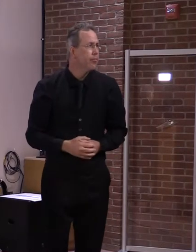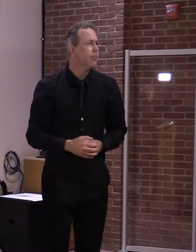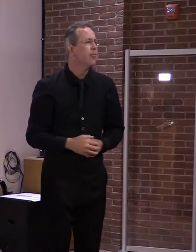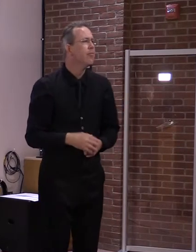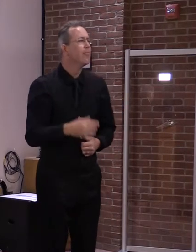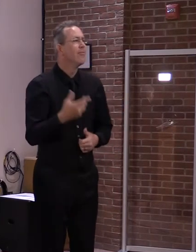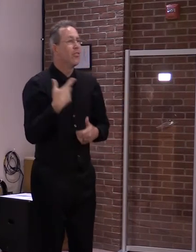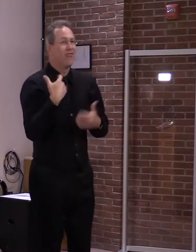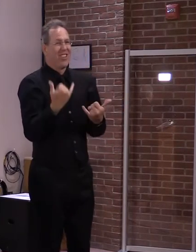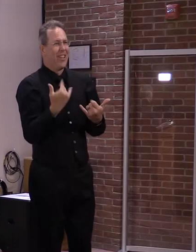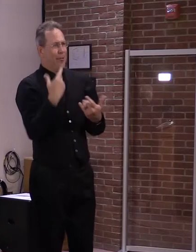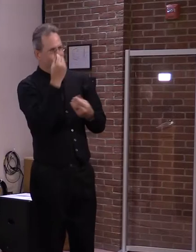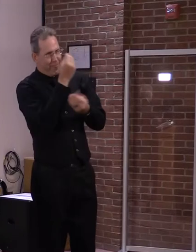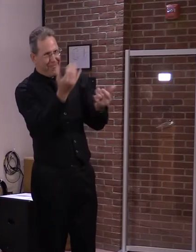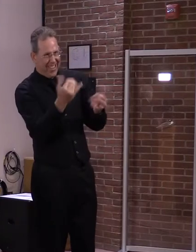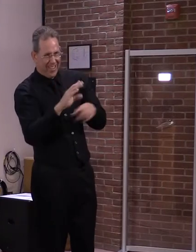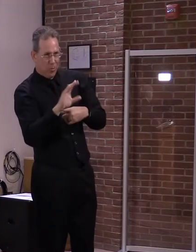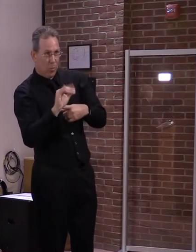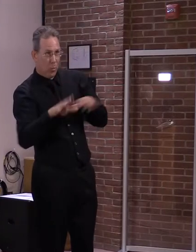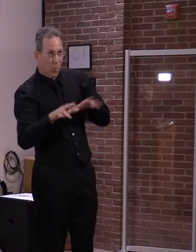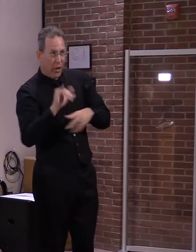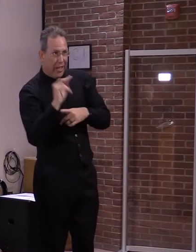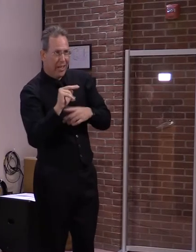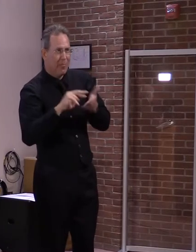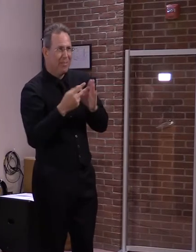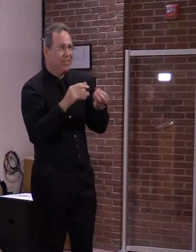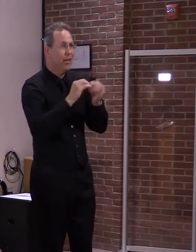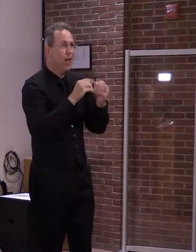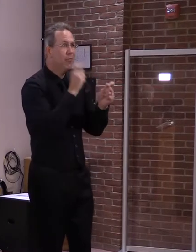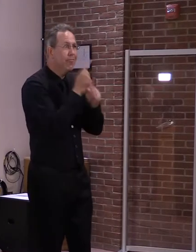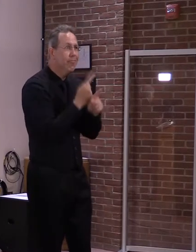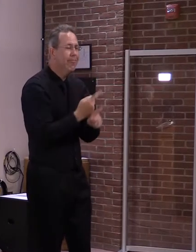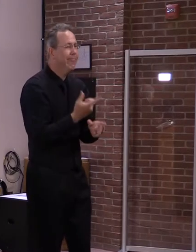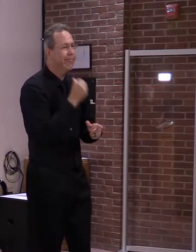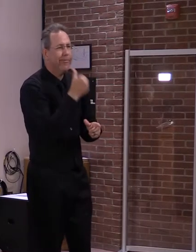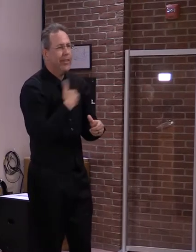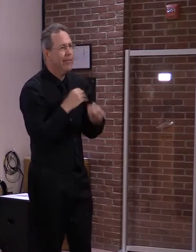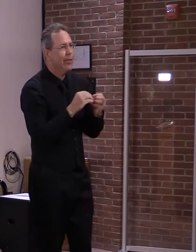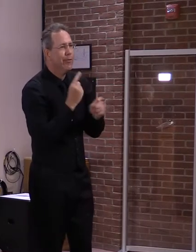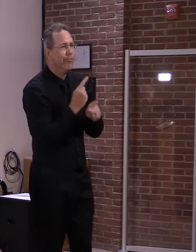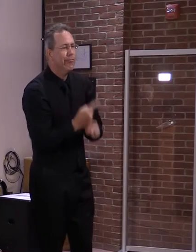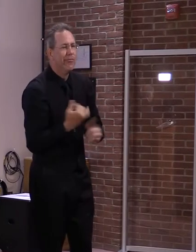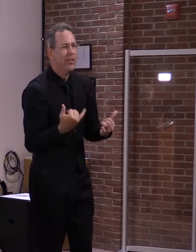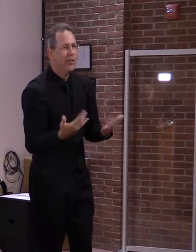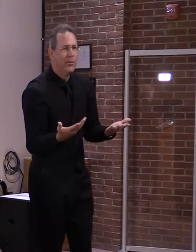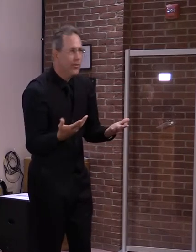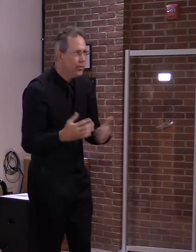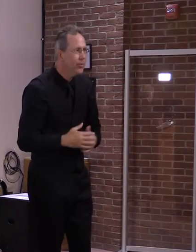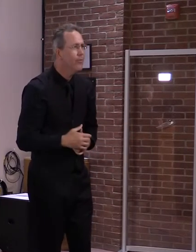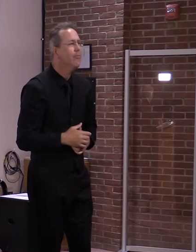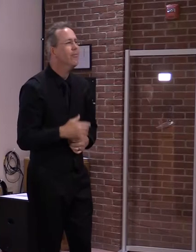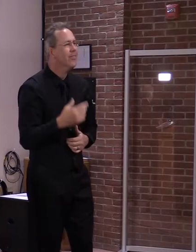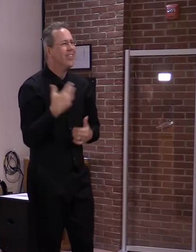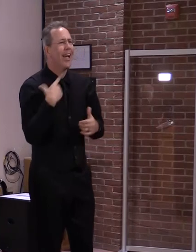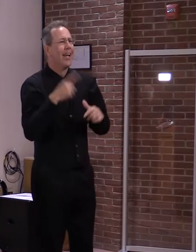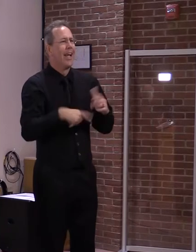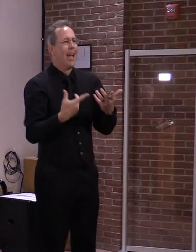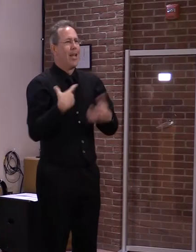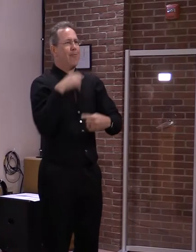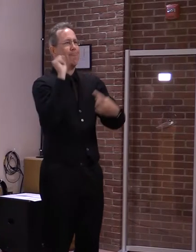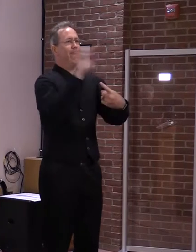it is in transition as we move to moving the vaccine sites to the people where they live, play, and work,